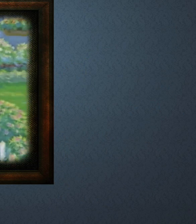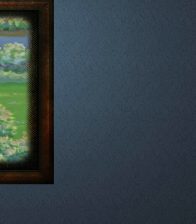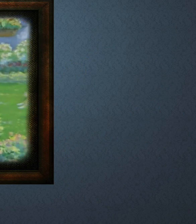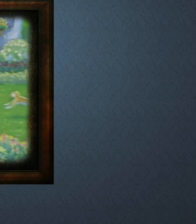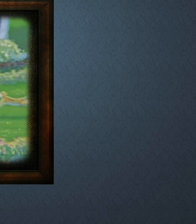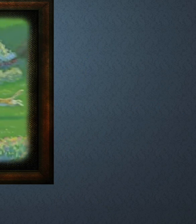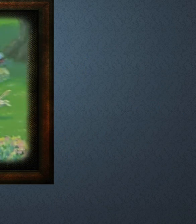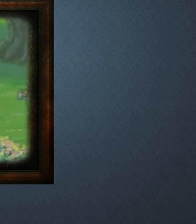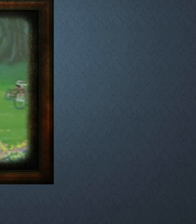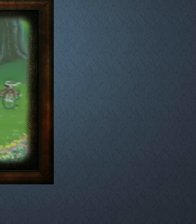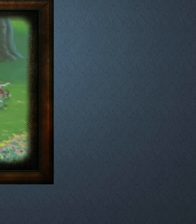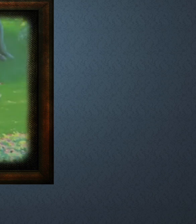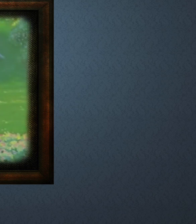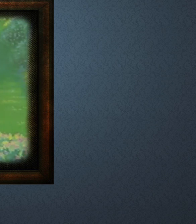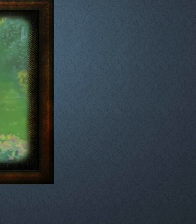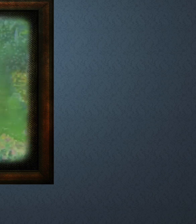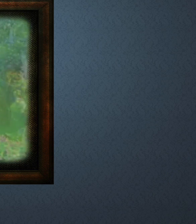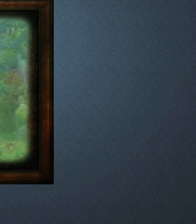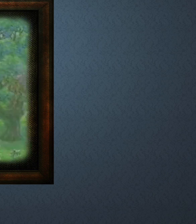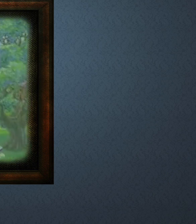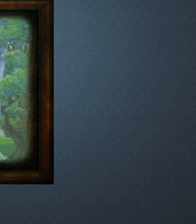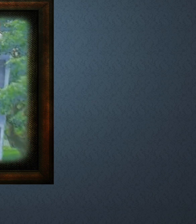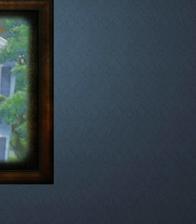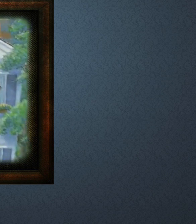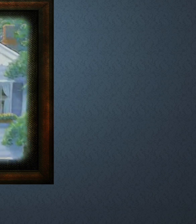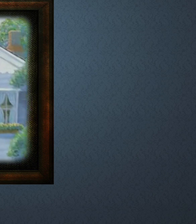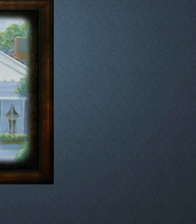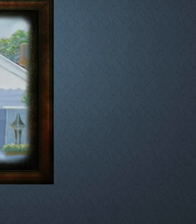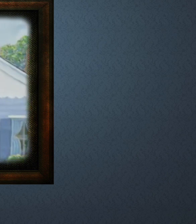and smile Happyipping.